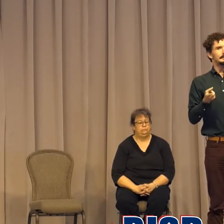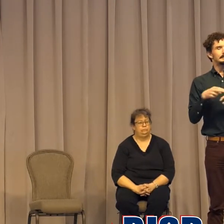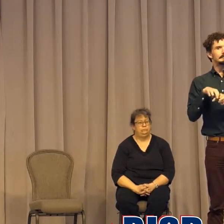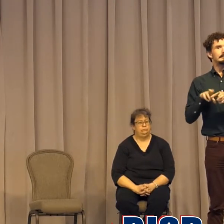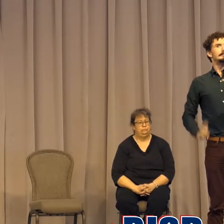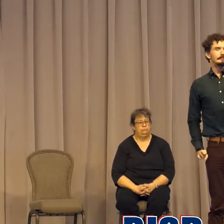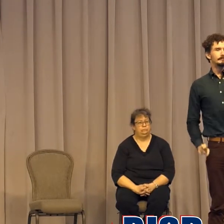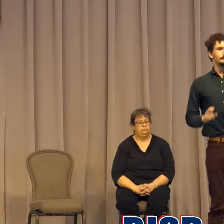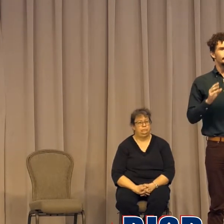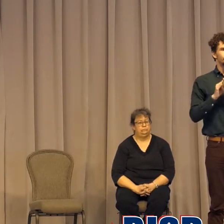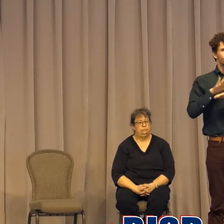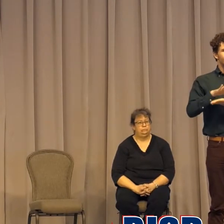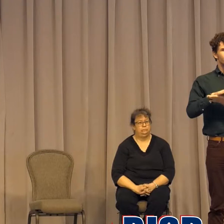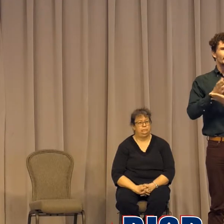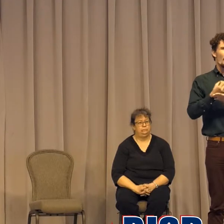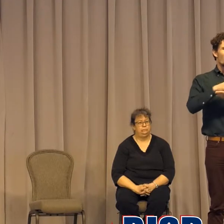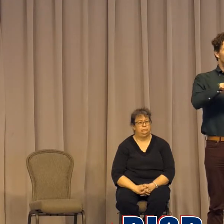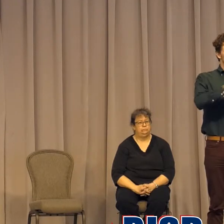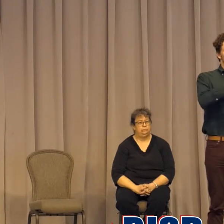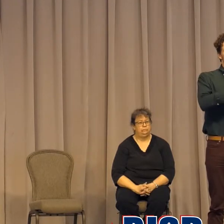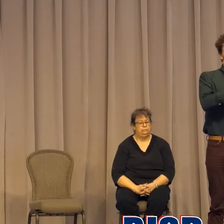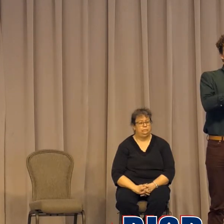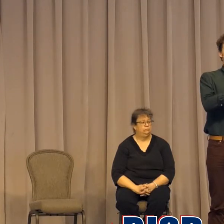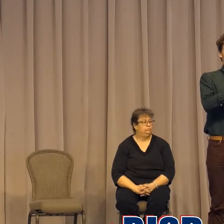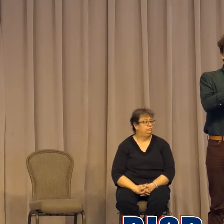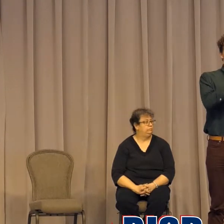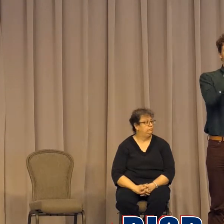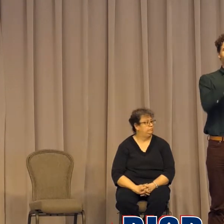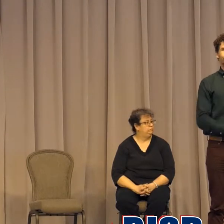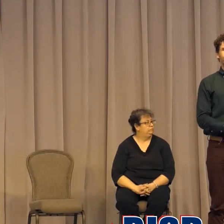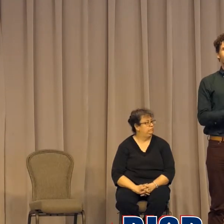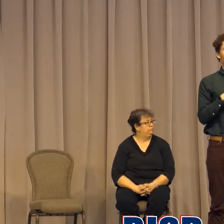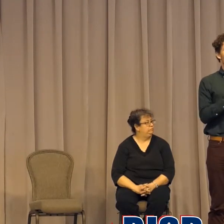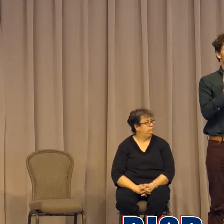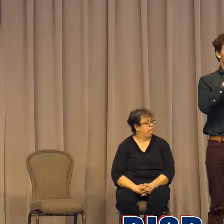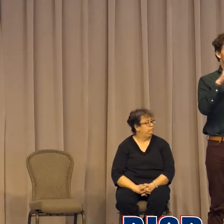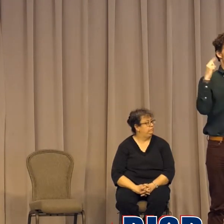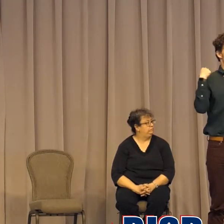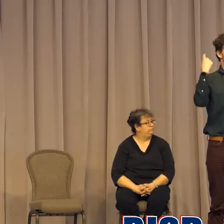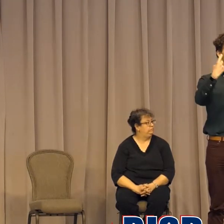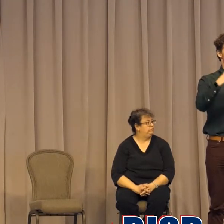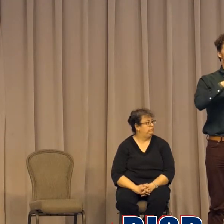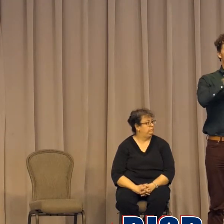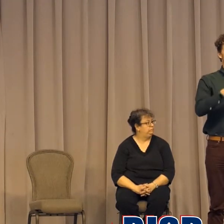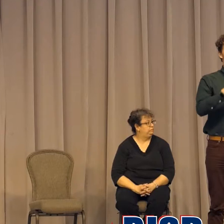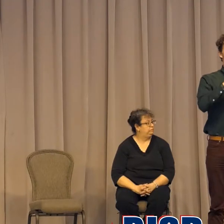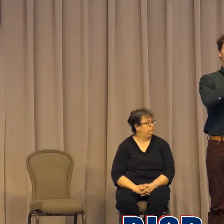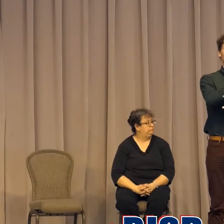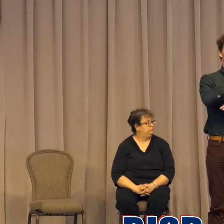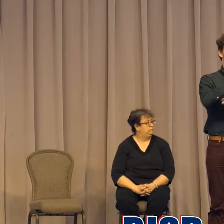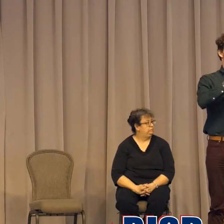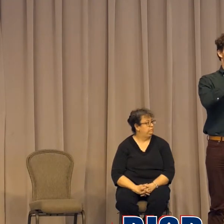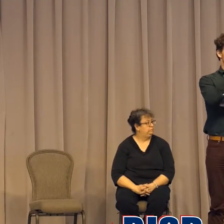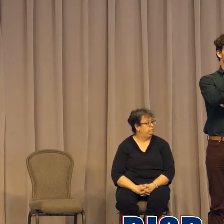economically disadvantaged. For the first time ever, House Bill 3 establishes a